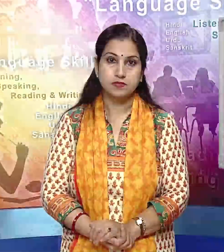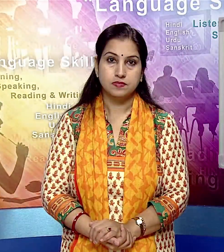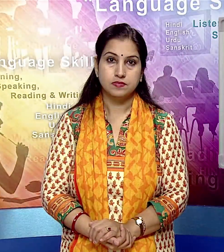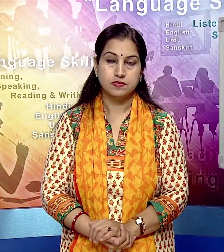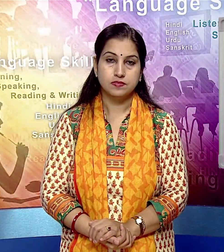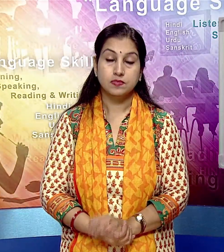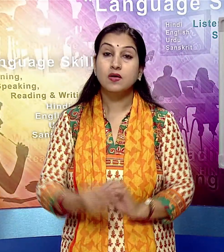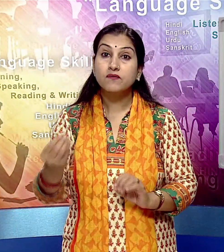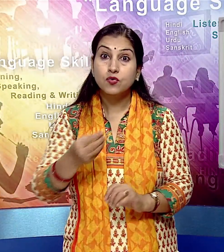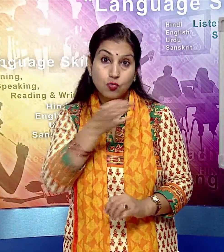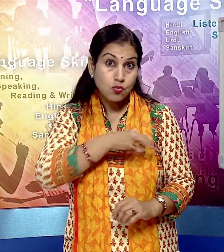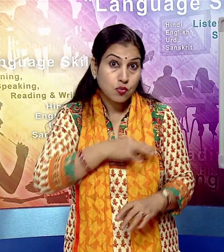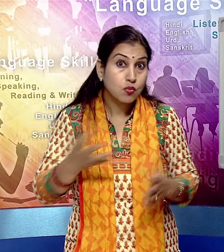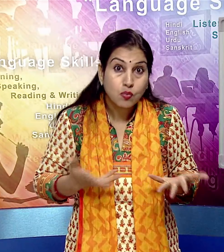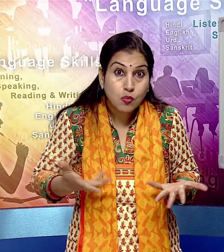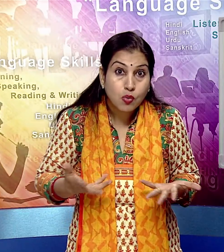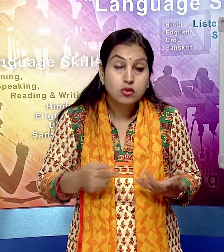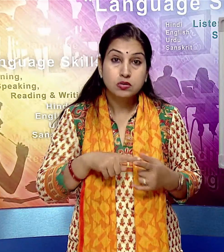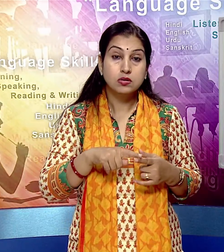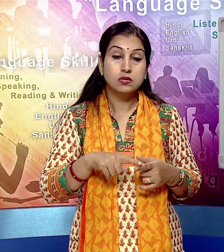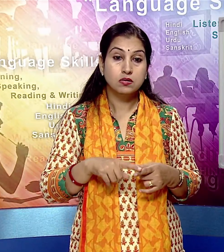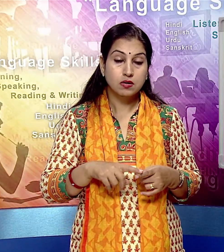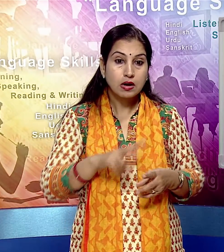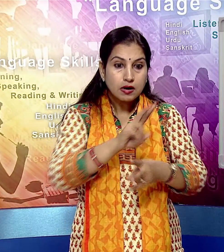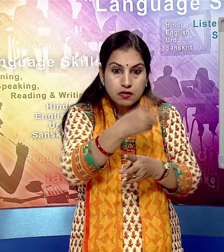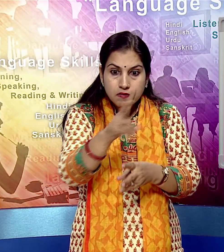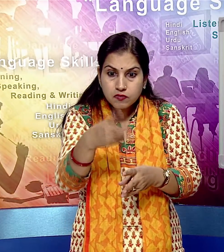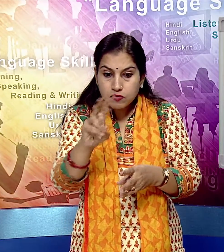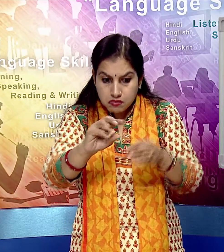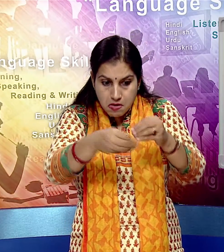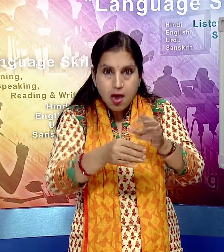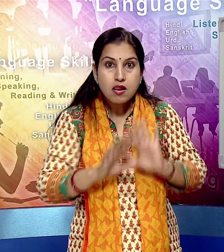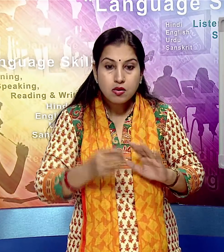Few of the advantages are it adds variety to our meal.